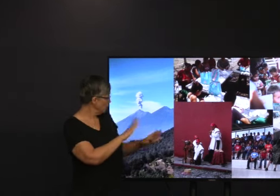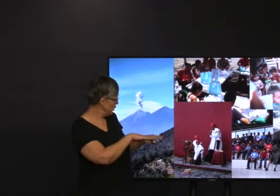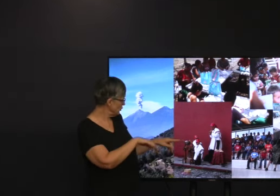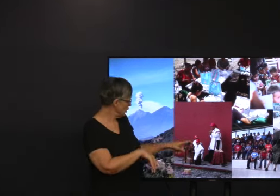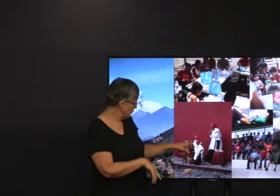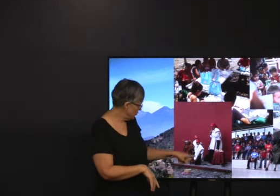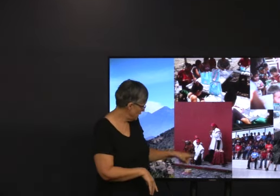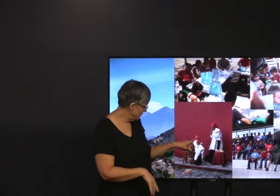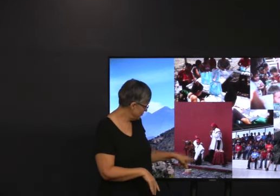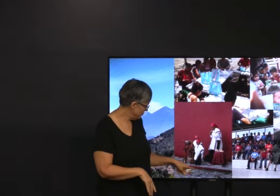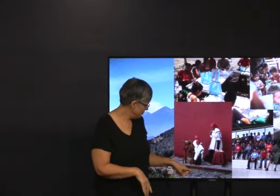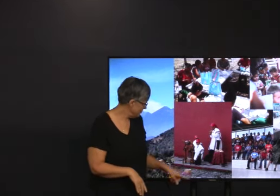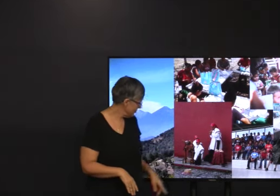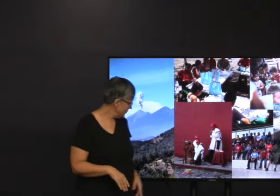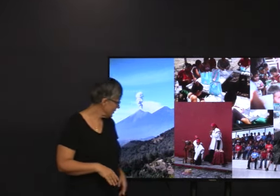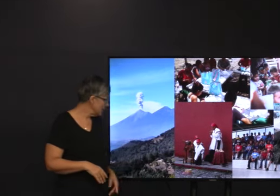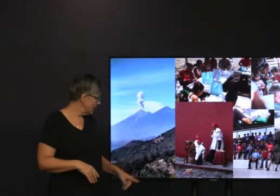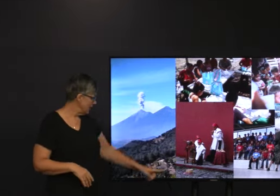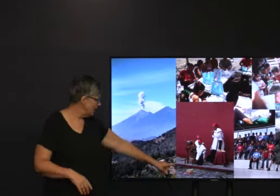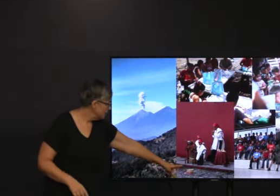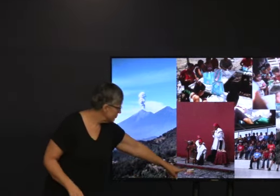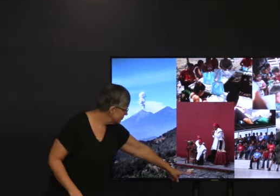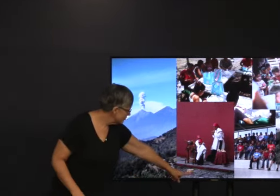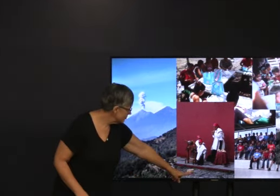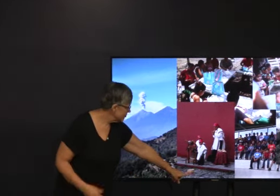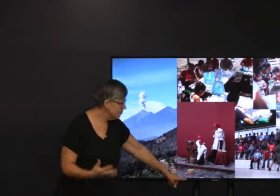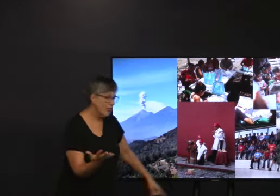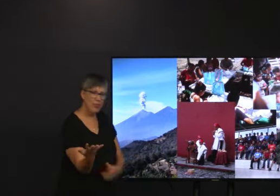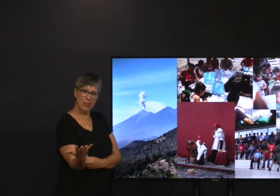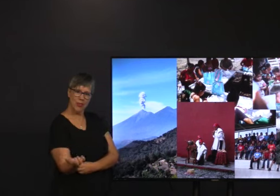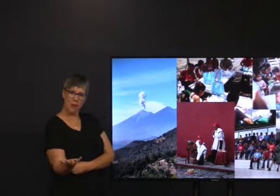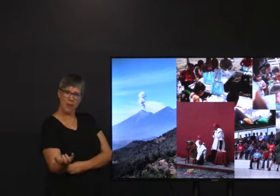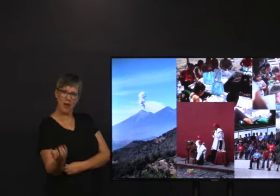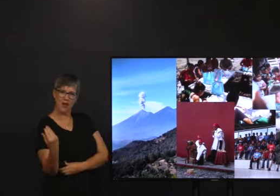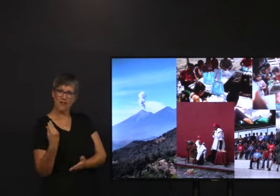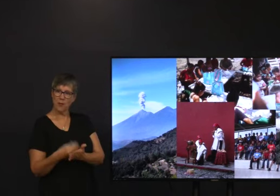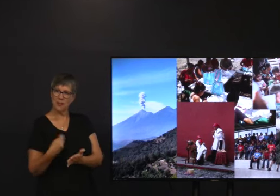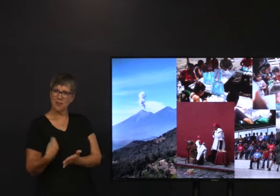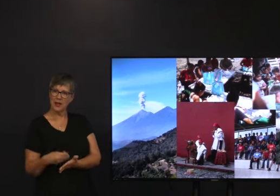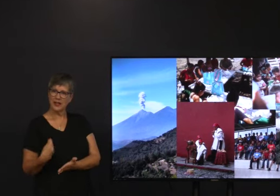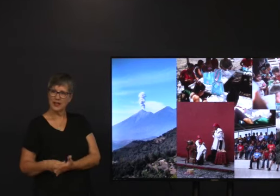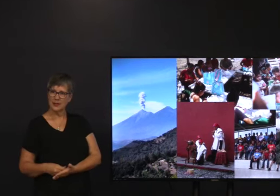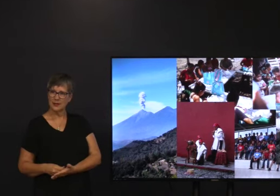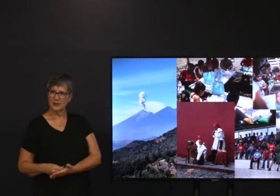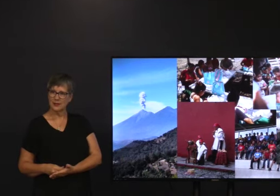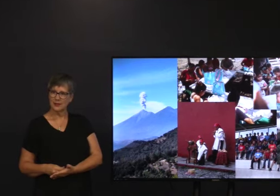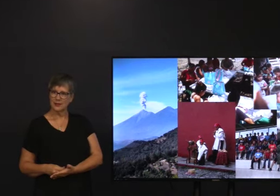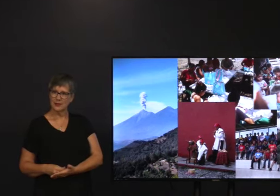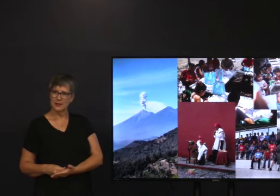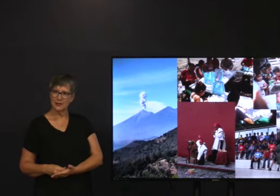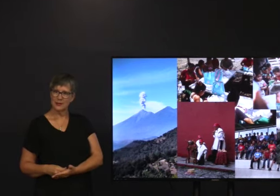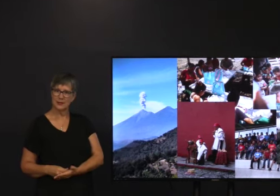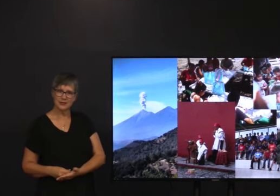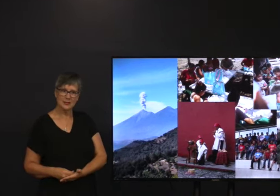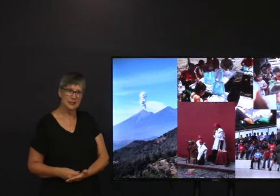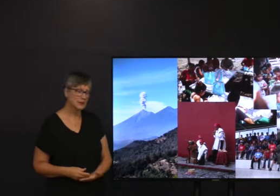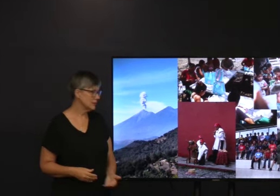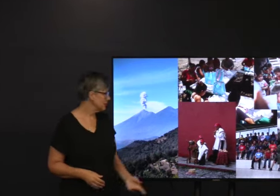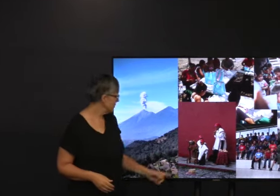This is a street performer. They're singing. They have a thing here where they're hoping for